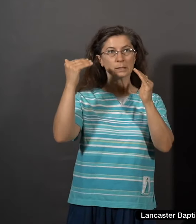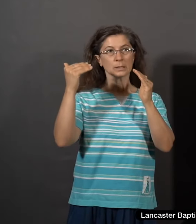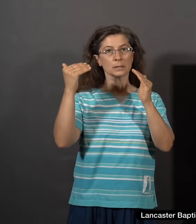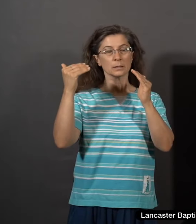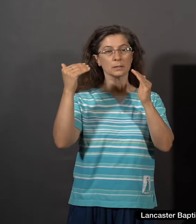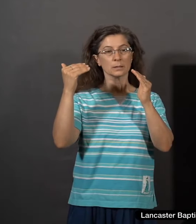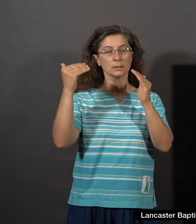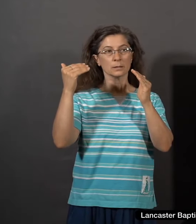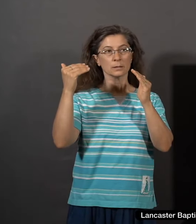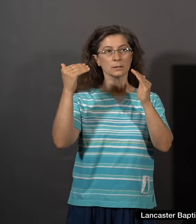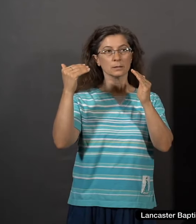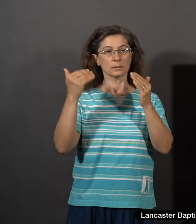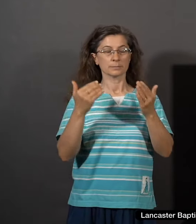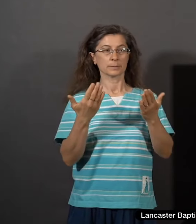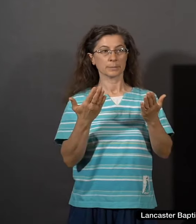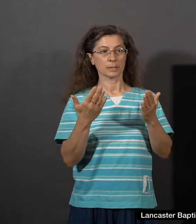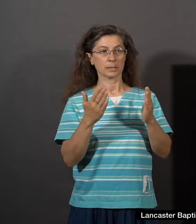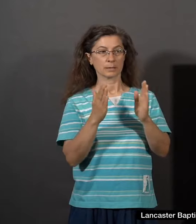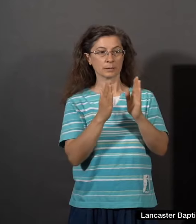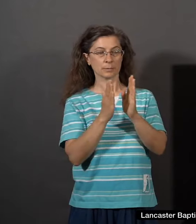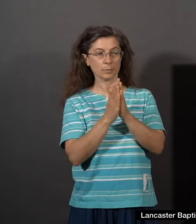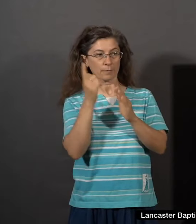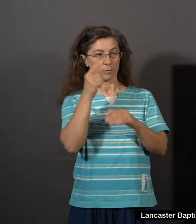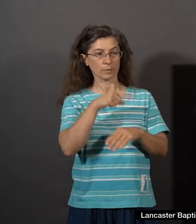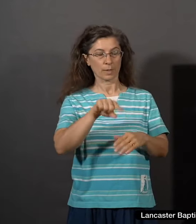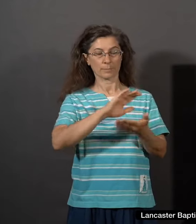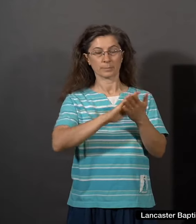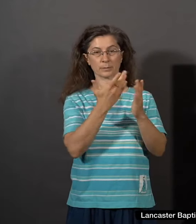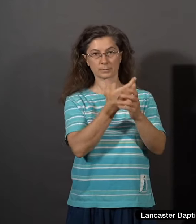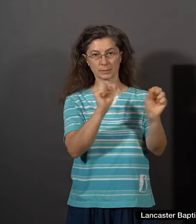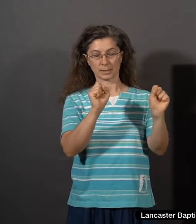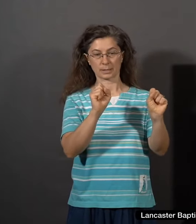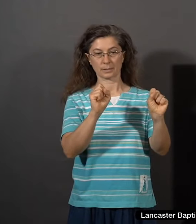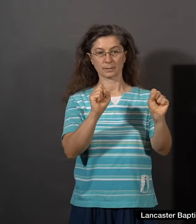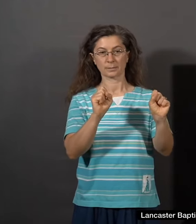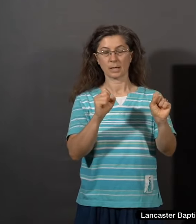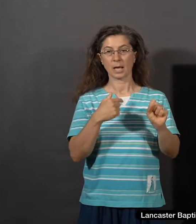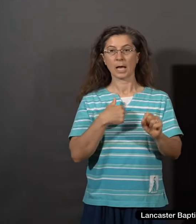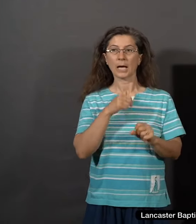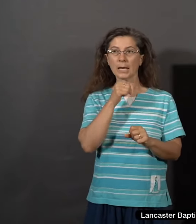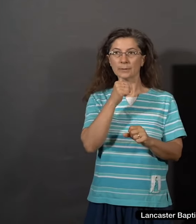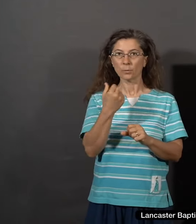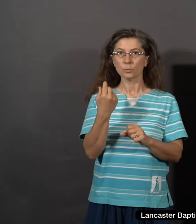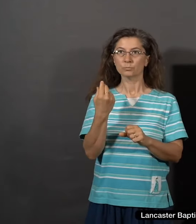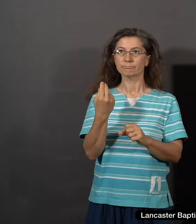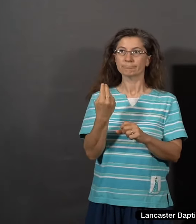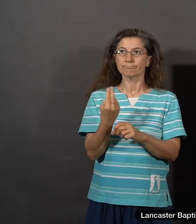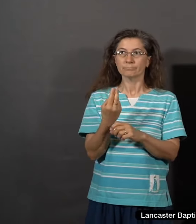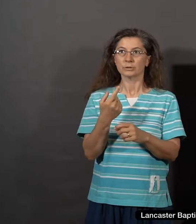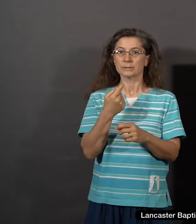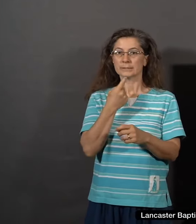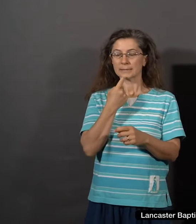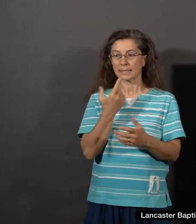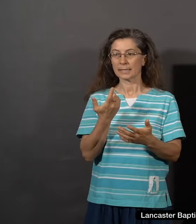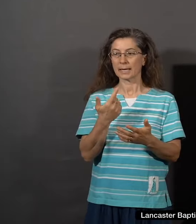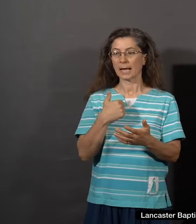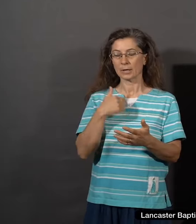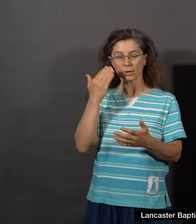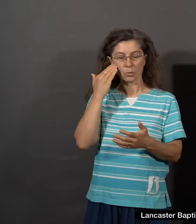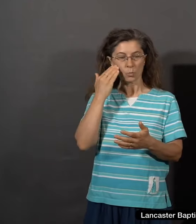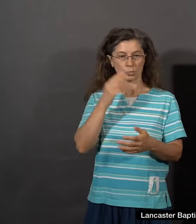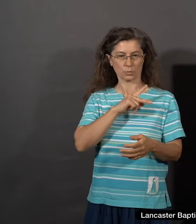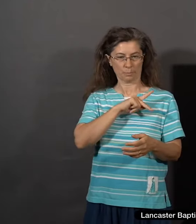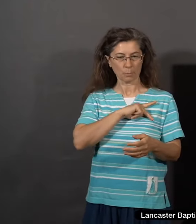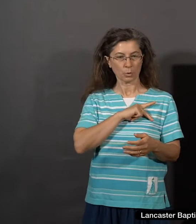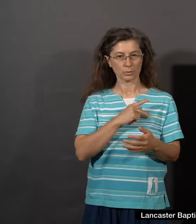to to see them saved um i don't normally say this from the pulpit but since this is uh more of a personal time